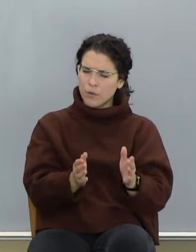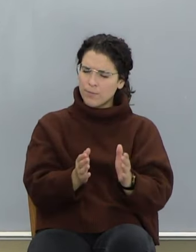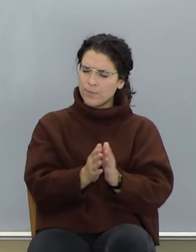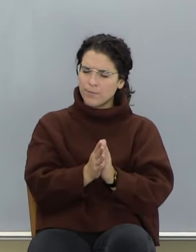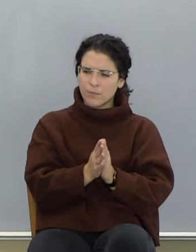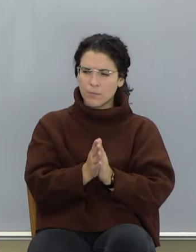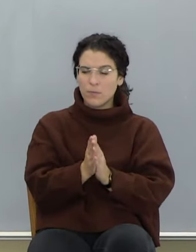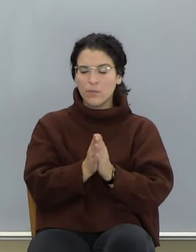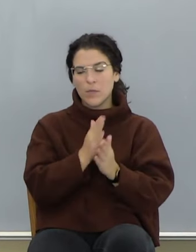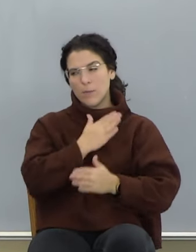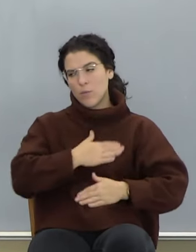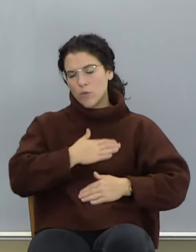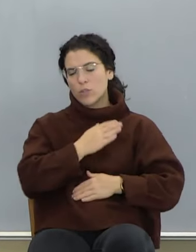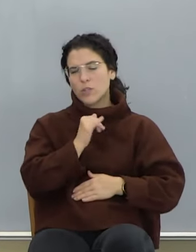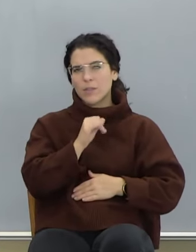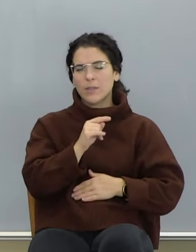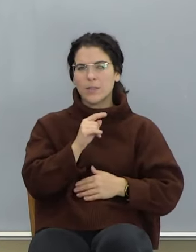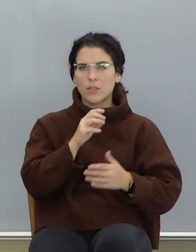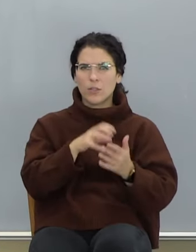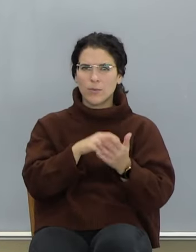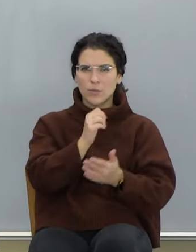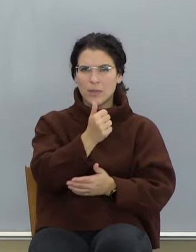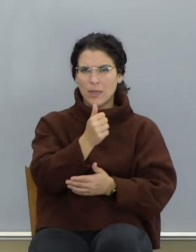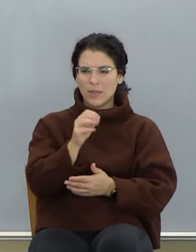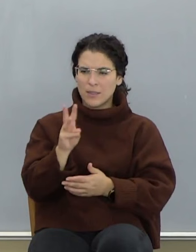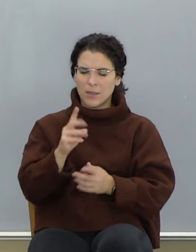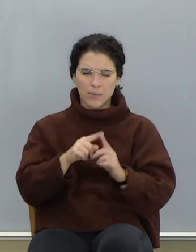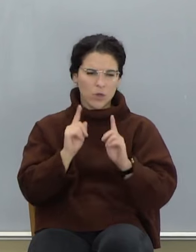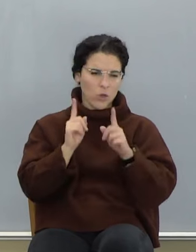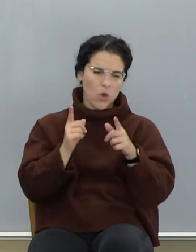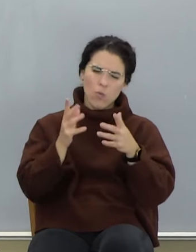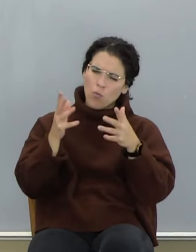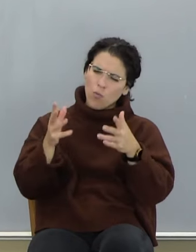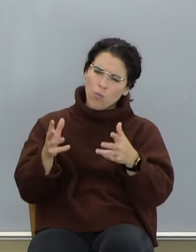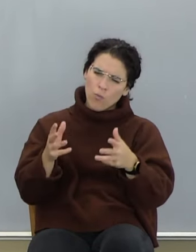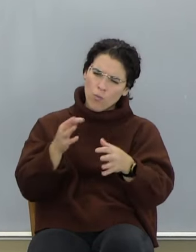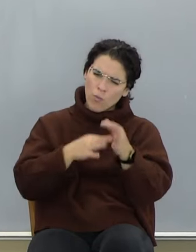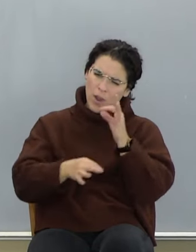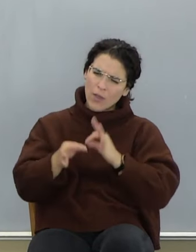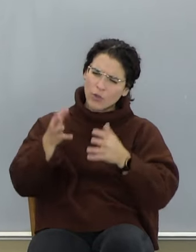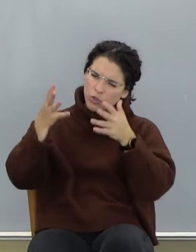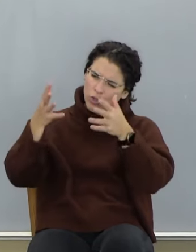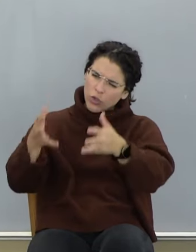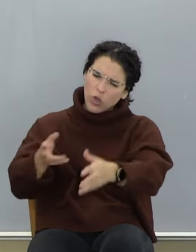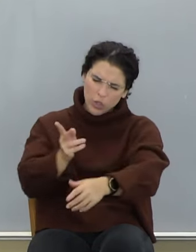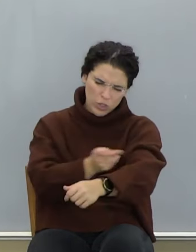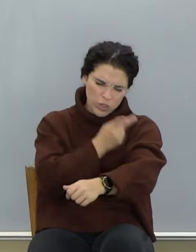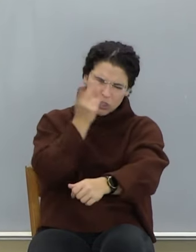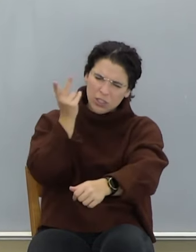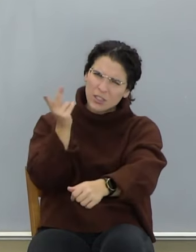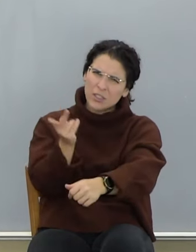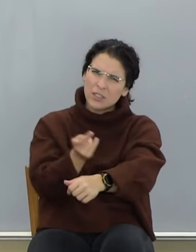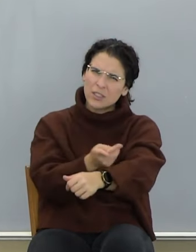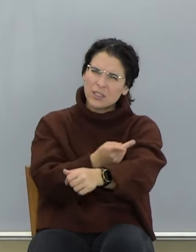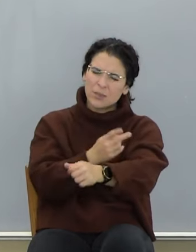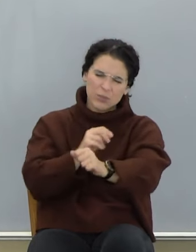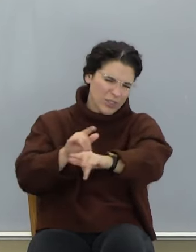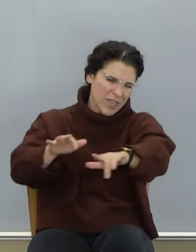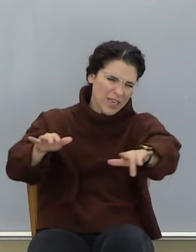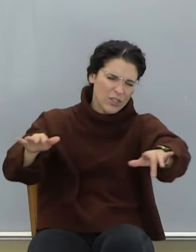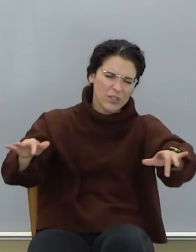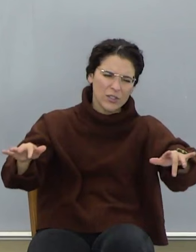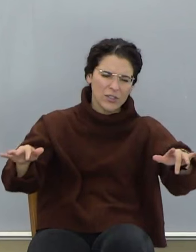in fact, since we're in chapter 10, verse 6, but go rather to the lost sheep. Lost They're